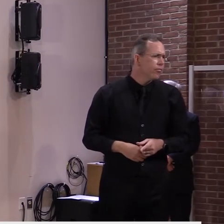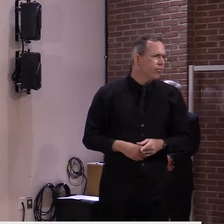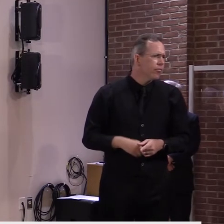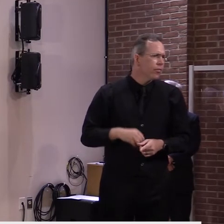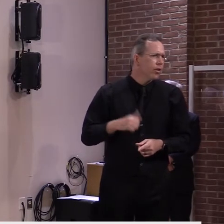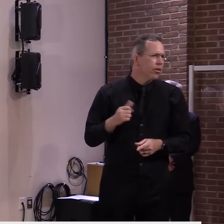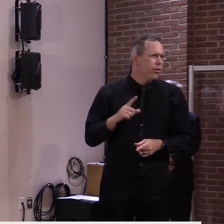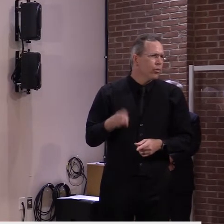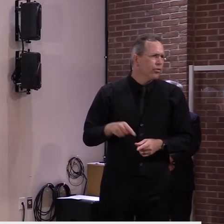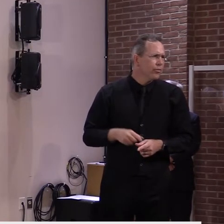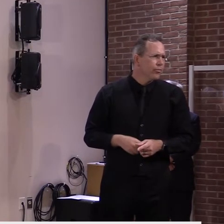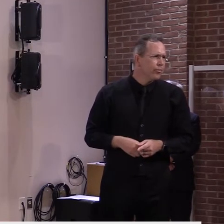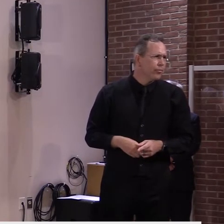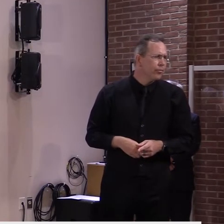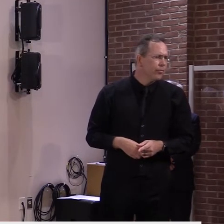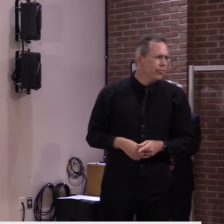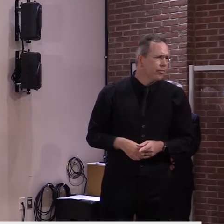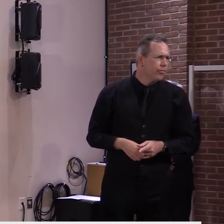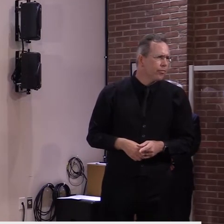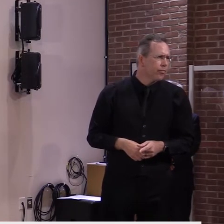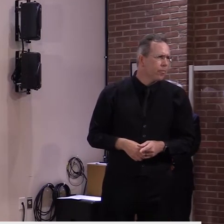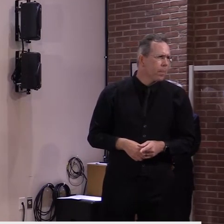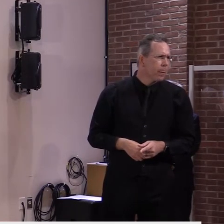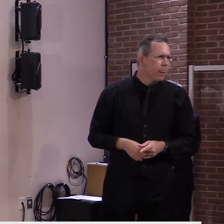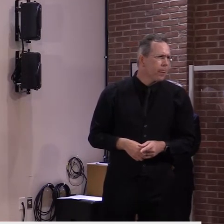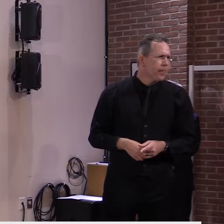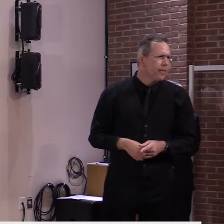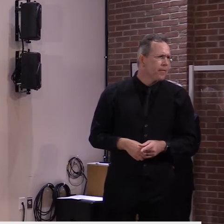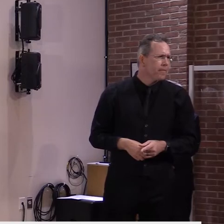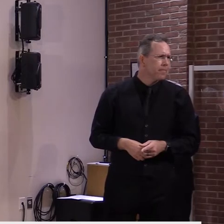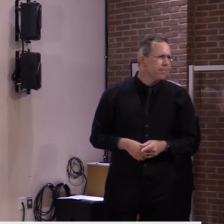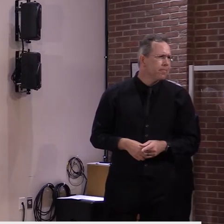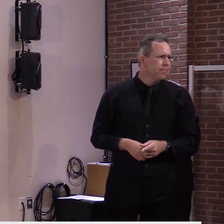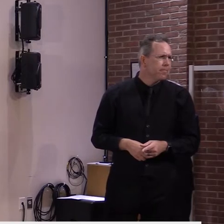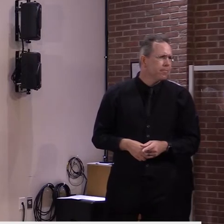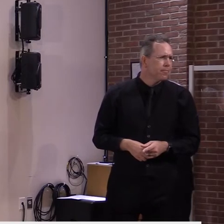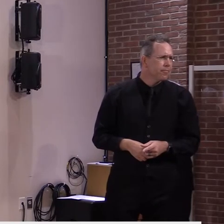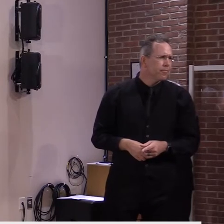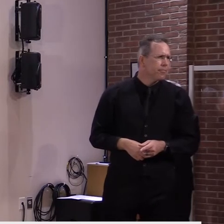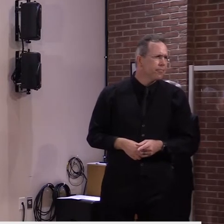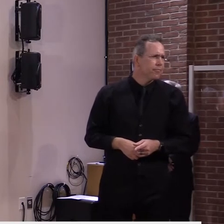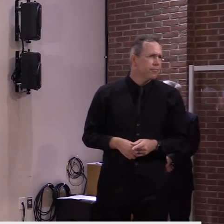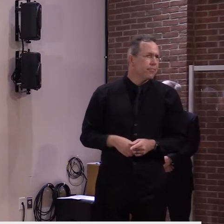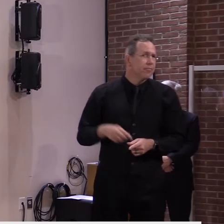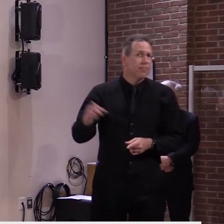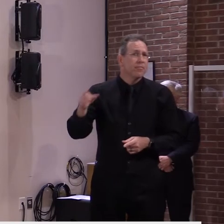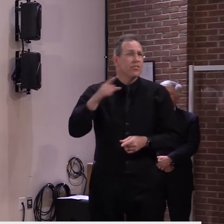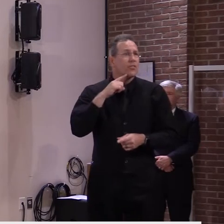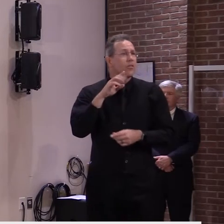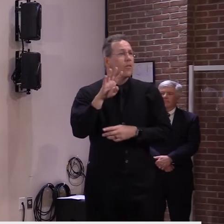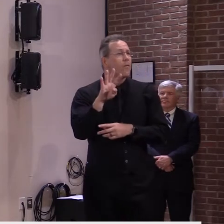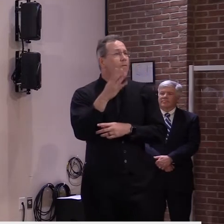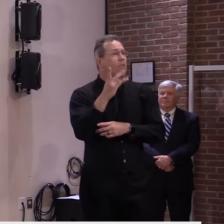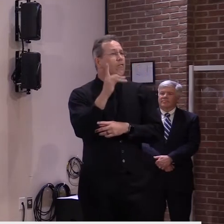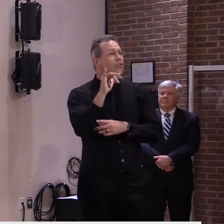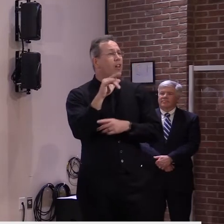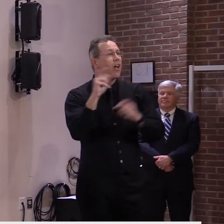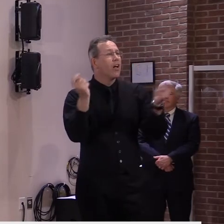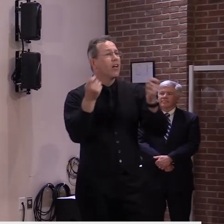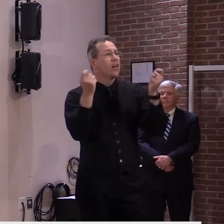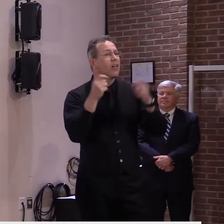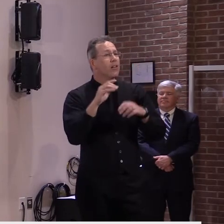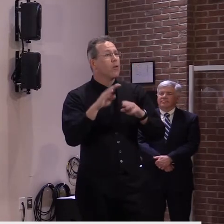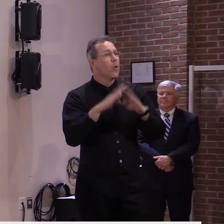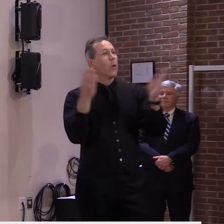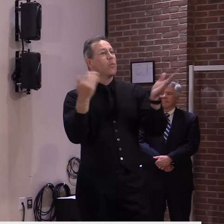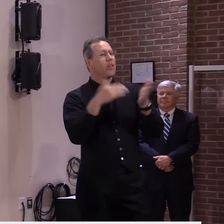know, when you say reopening by July 4th, that's on a Sunday. Are you thinking, you know, being able to take effect